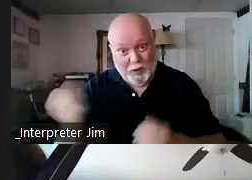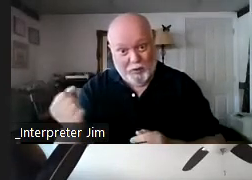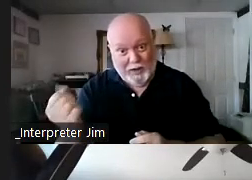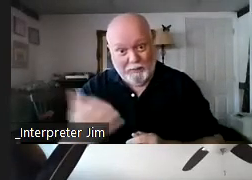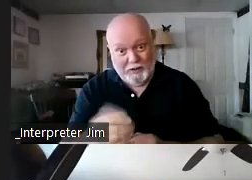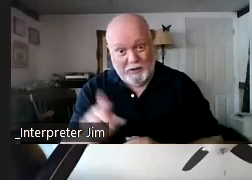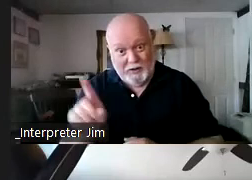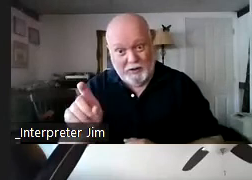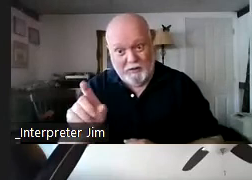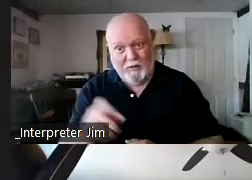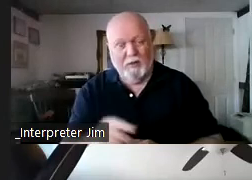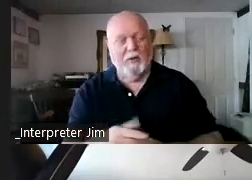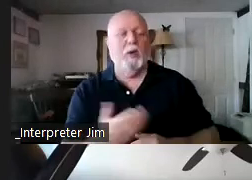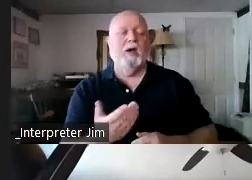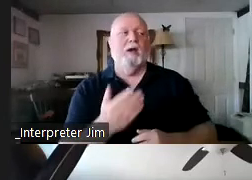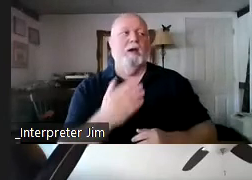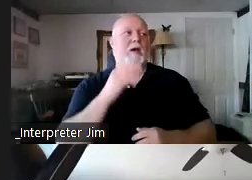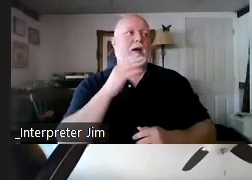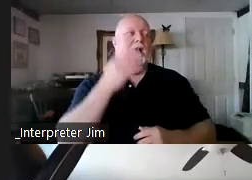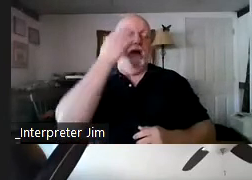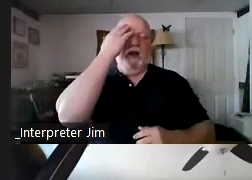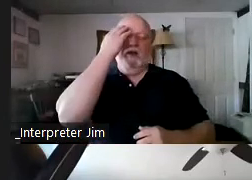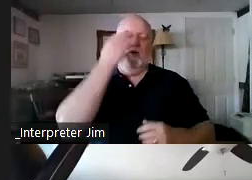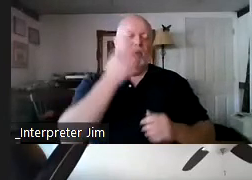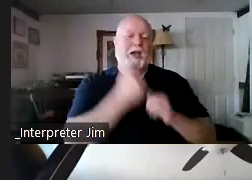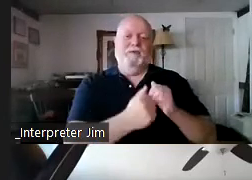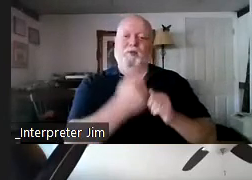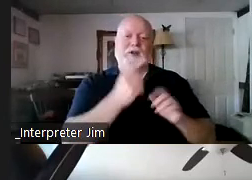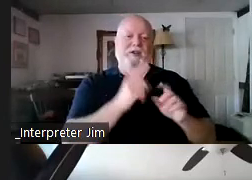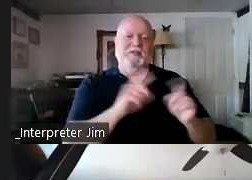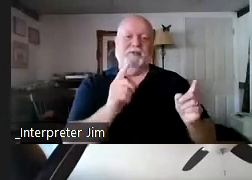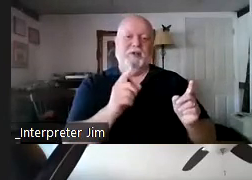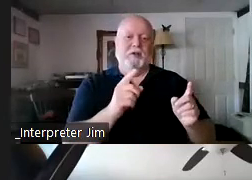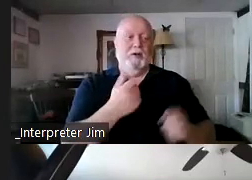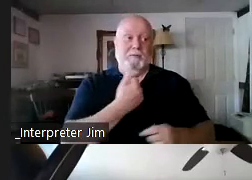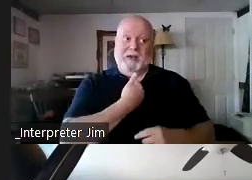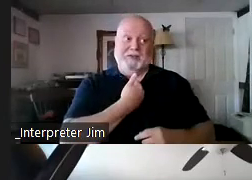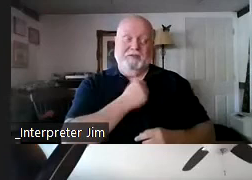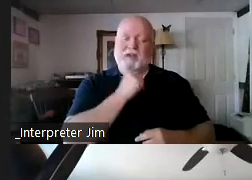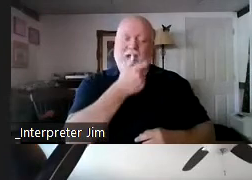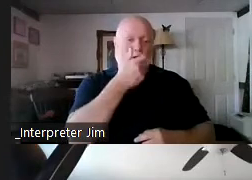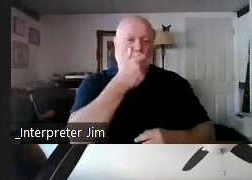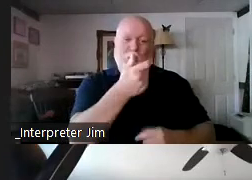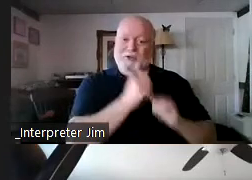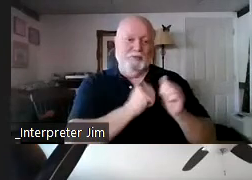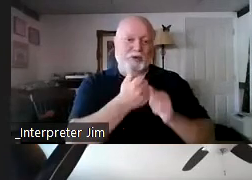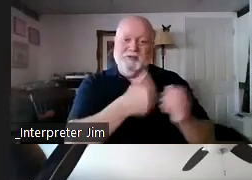going to be different for everybody, and I was actually going to mention this. I don't watch sports at all anymore. I know